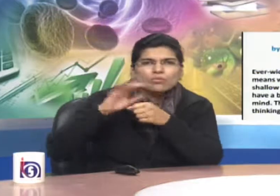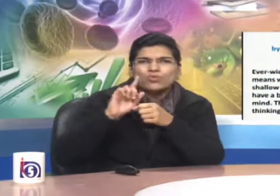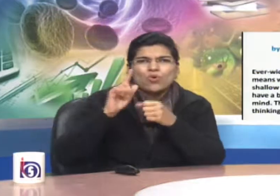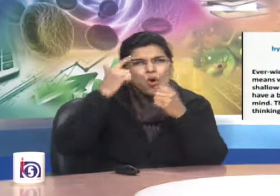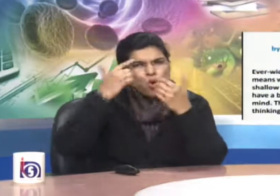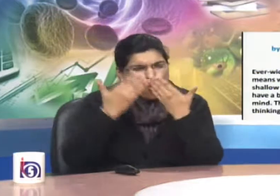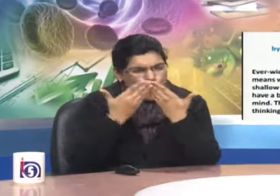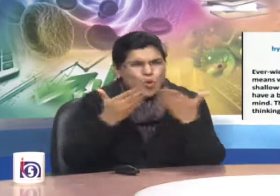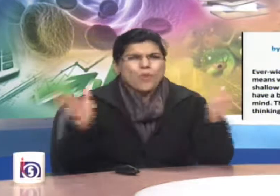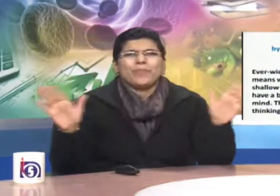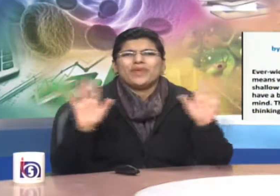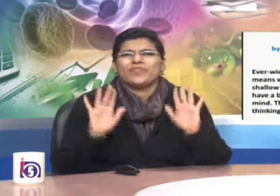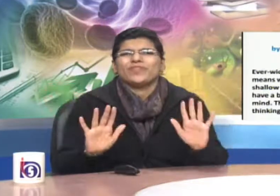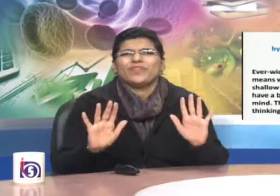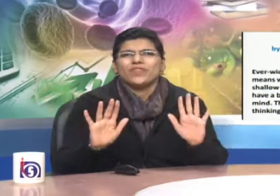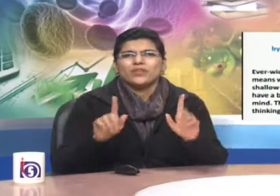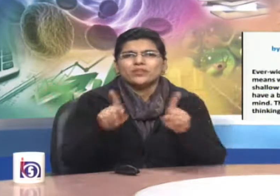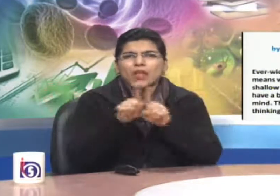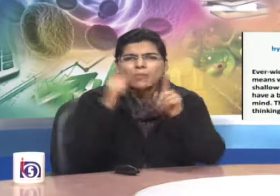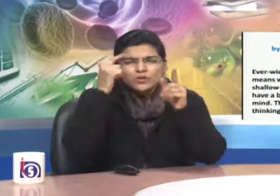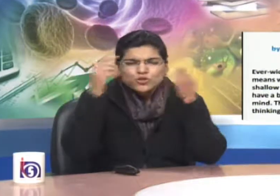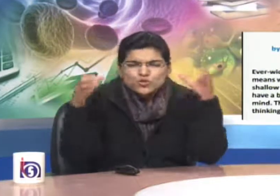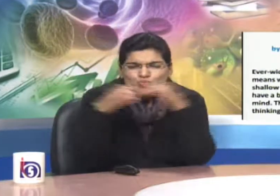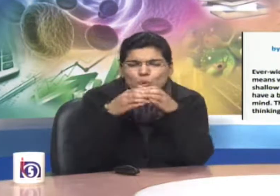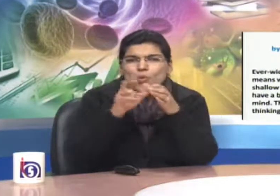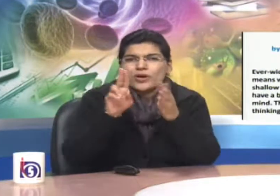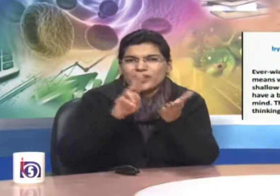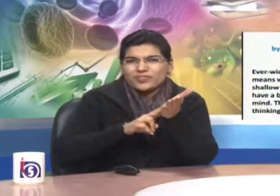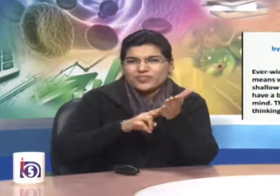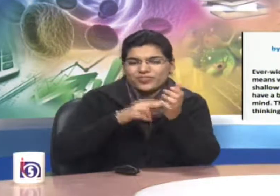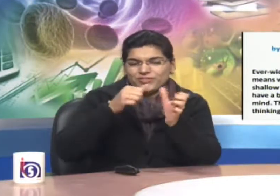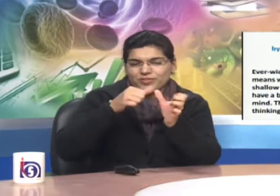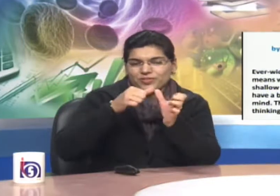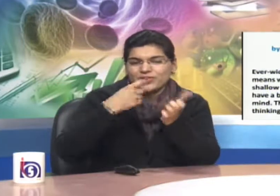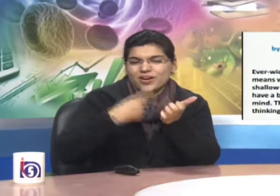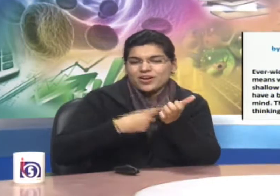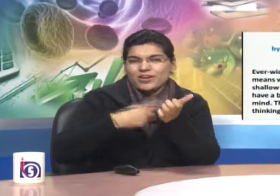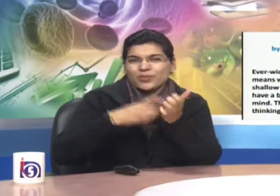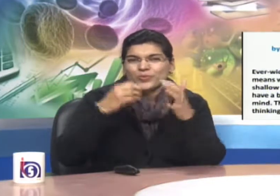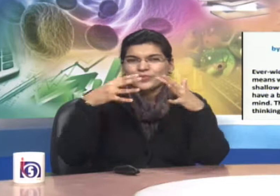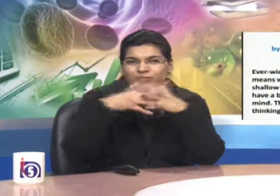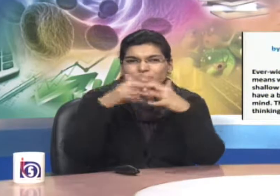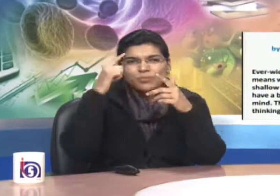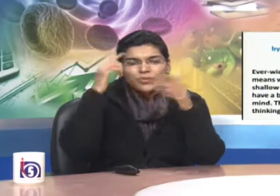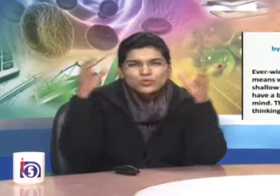we should not be narrow or shallow in our mentality.